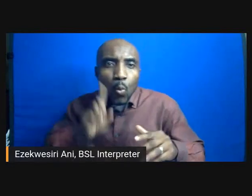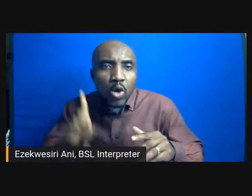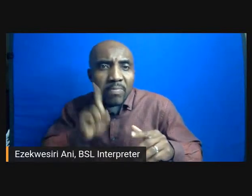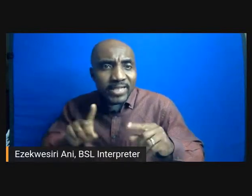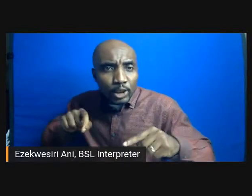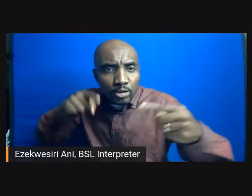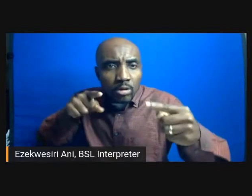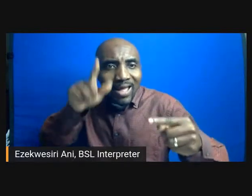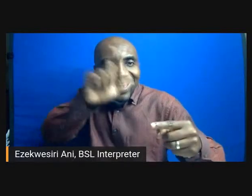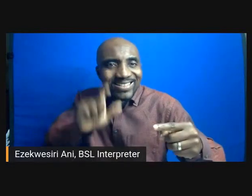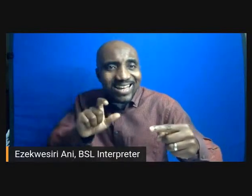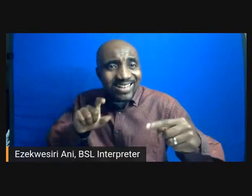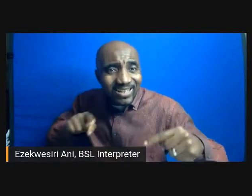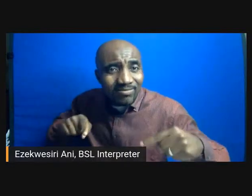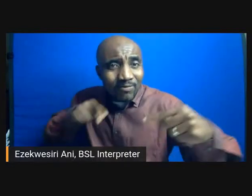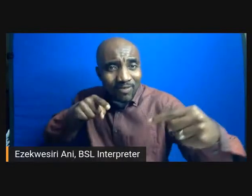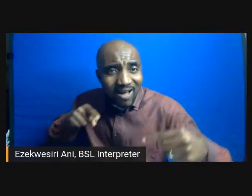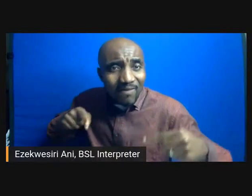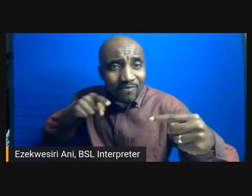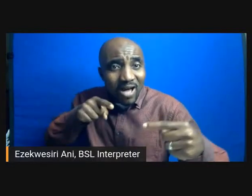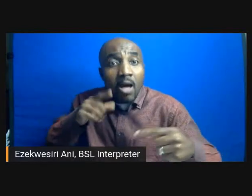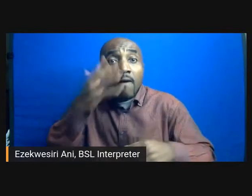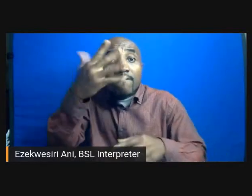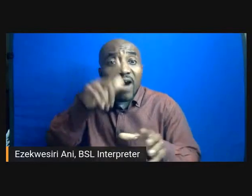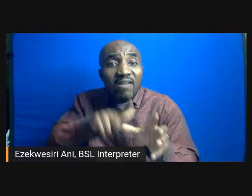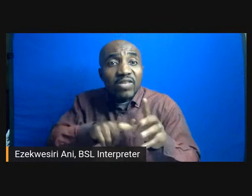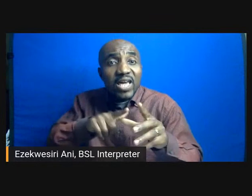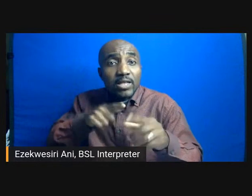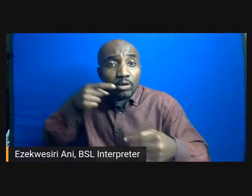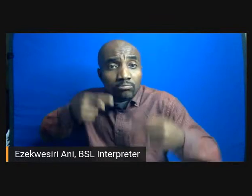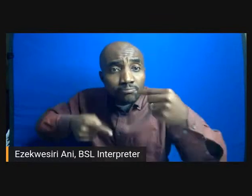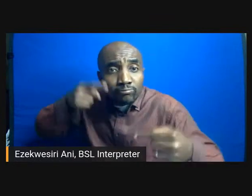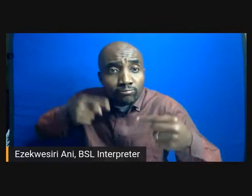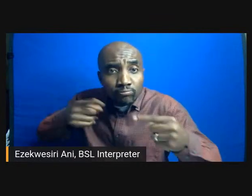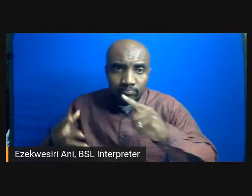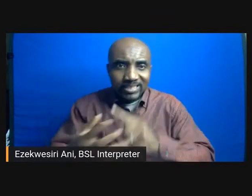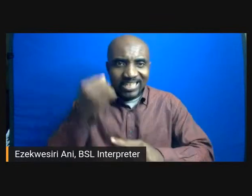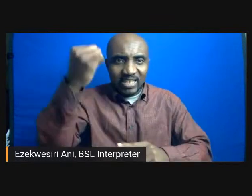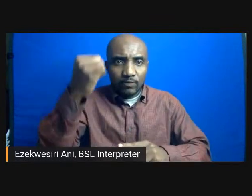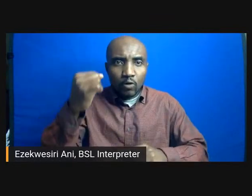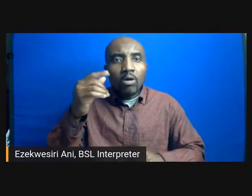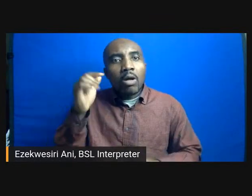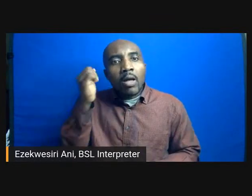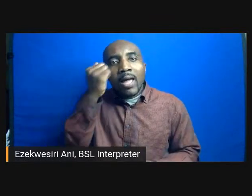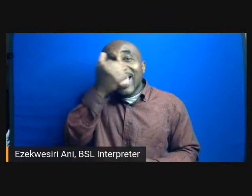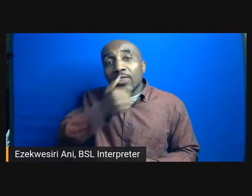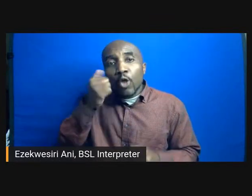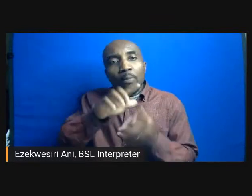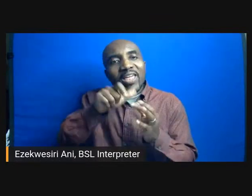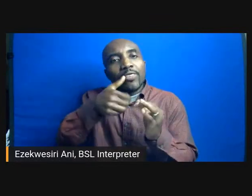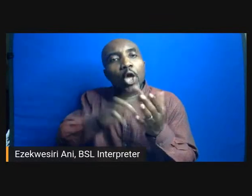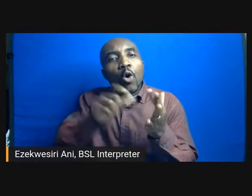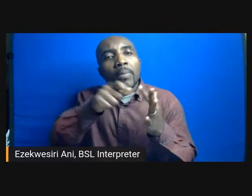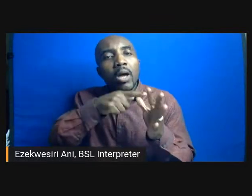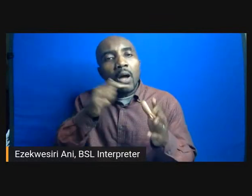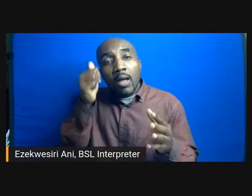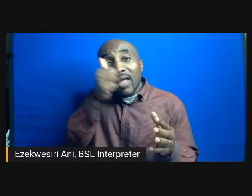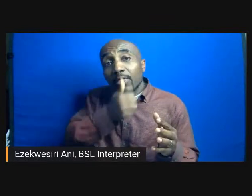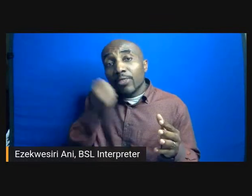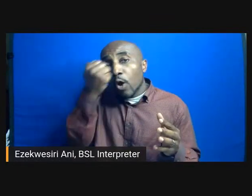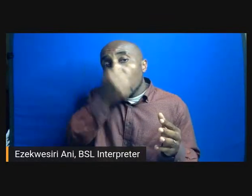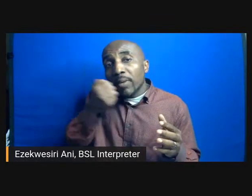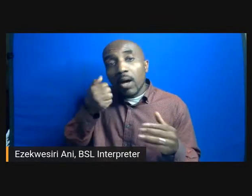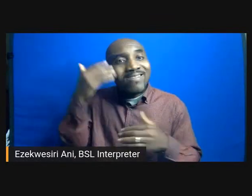Italians and were successful after 5 years of struggle. Ethiopia was never colonized, despite